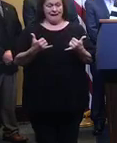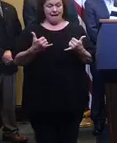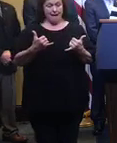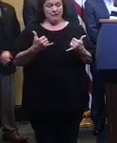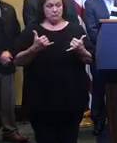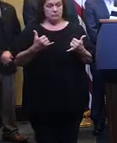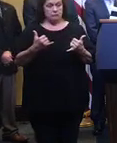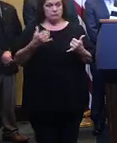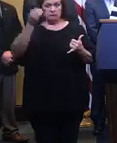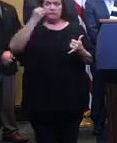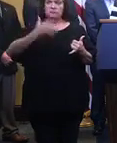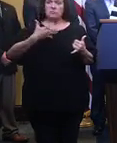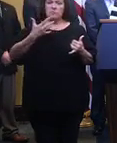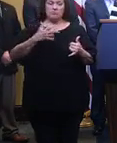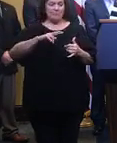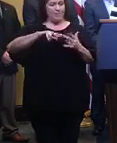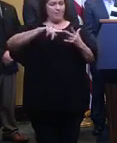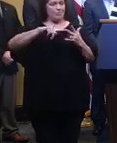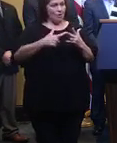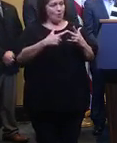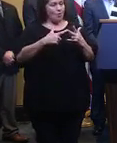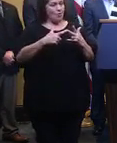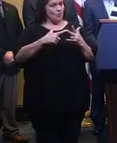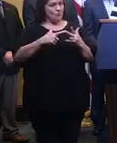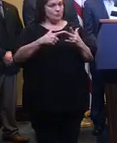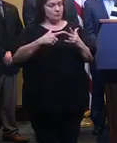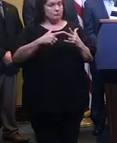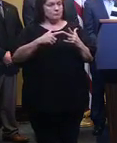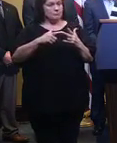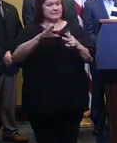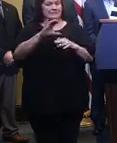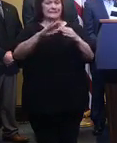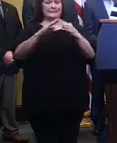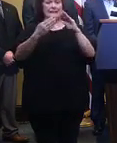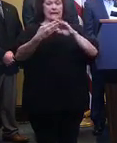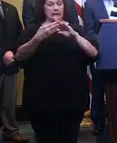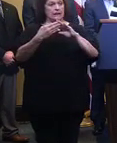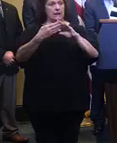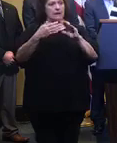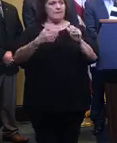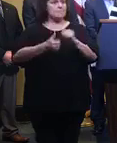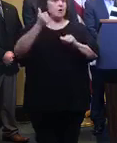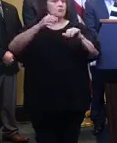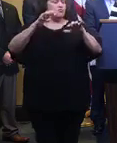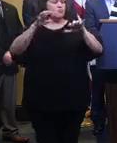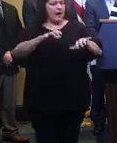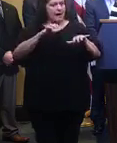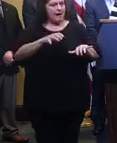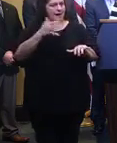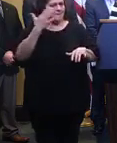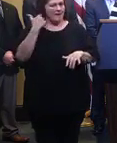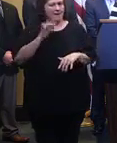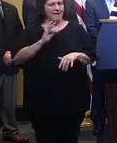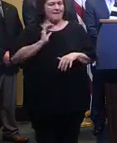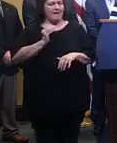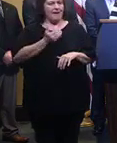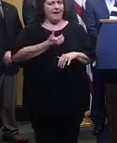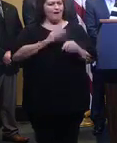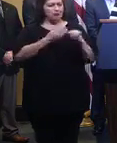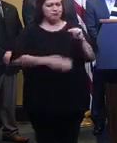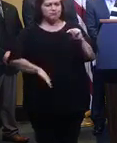city in the country. Half of our land lies, as you know, below sea level. Nearly all of our city is